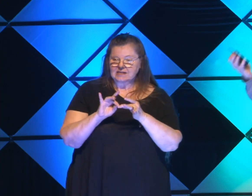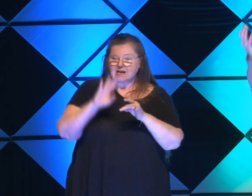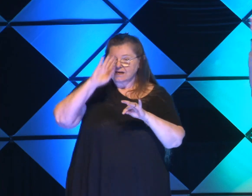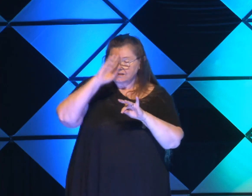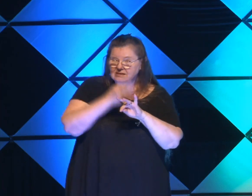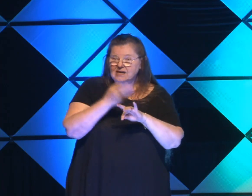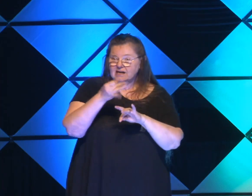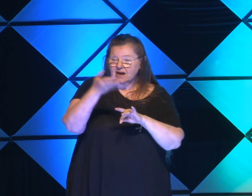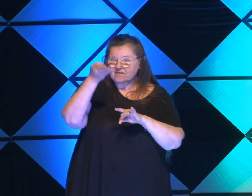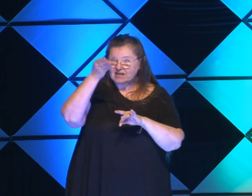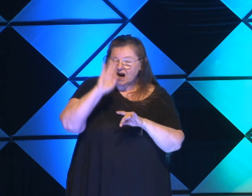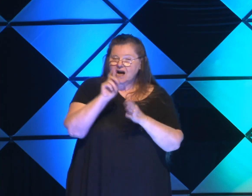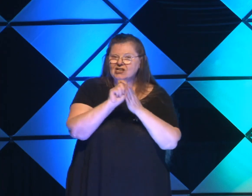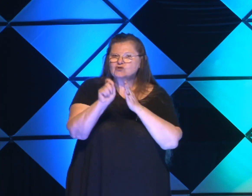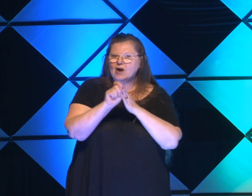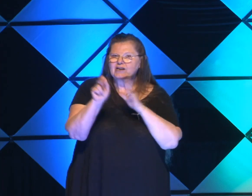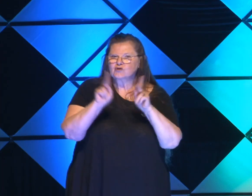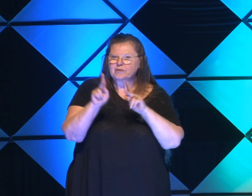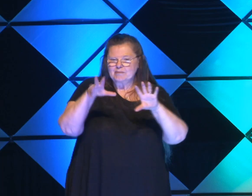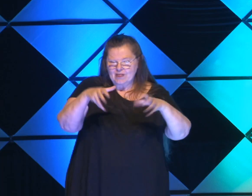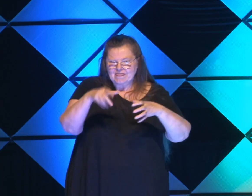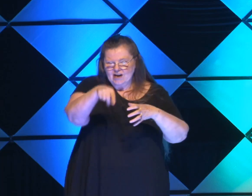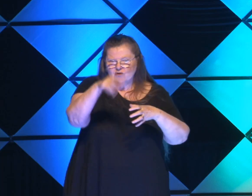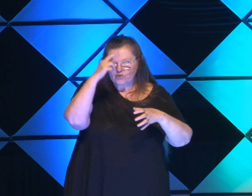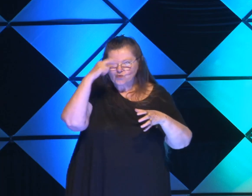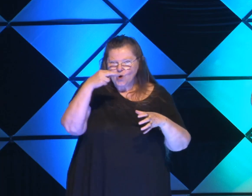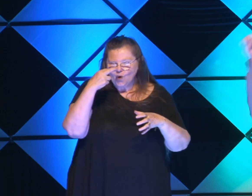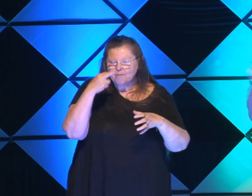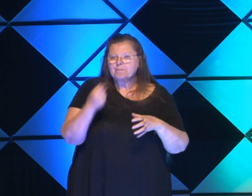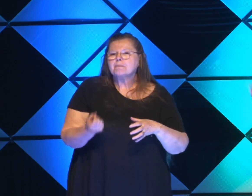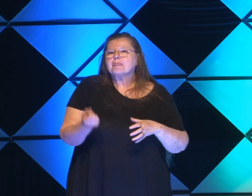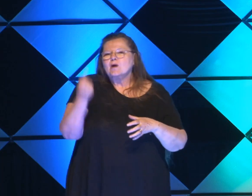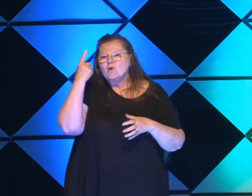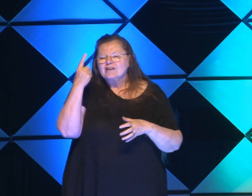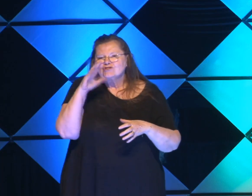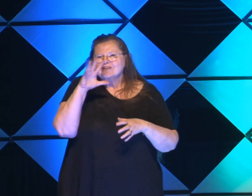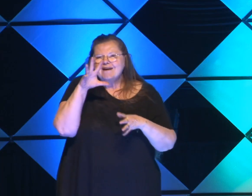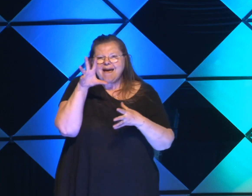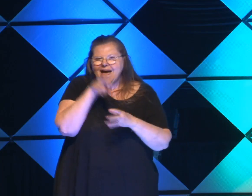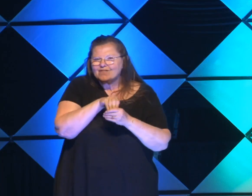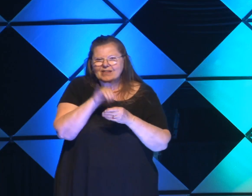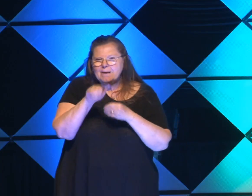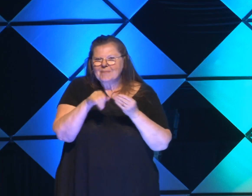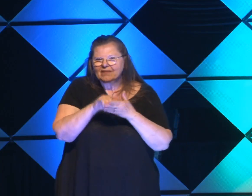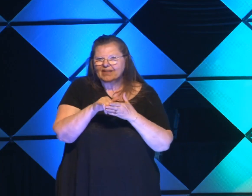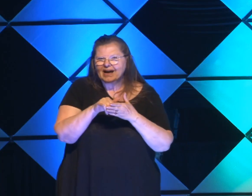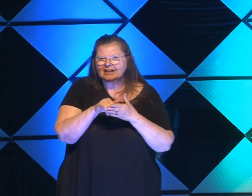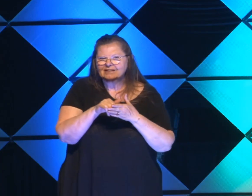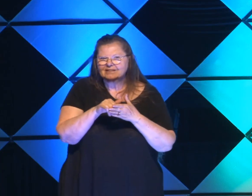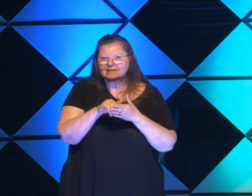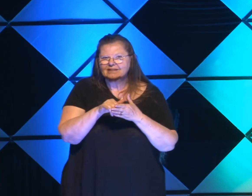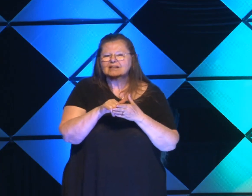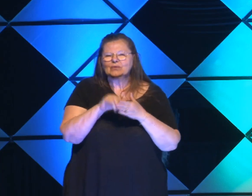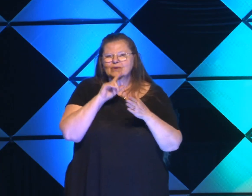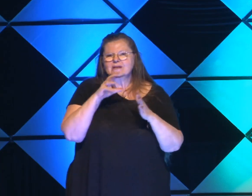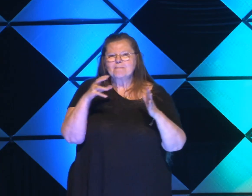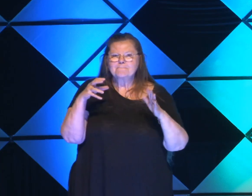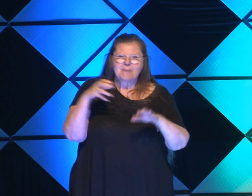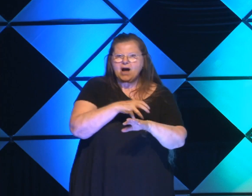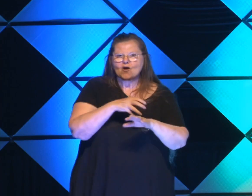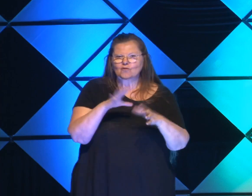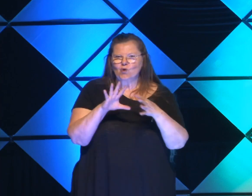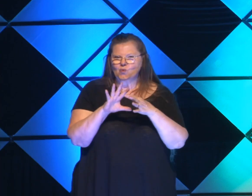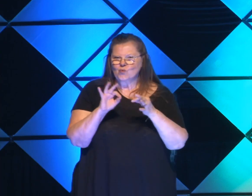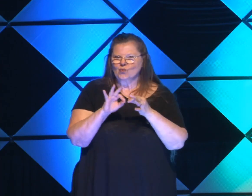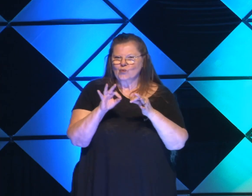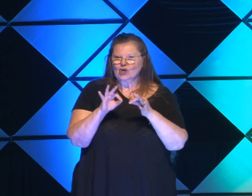God, and he's writing to a group of people in Rome who understand all of this, a lot is being said right there. Right? Mark is